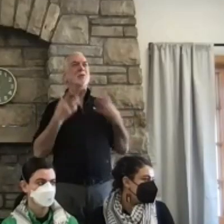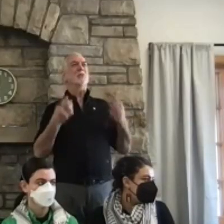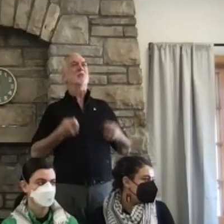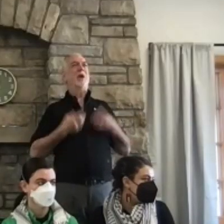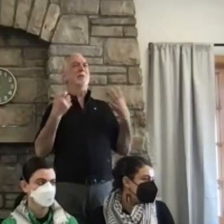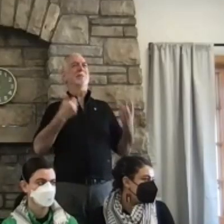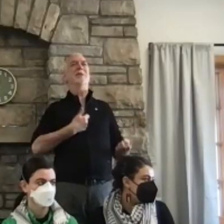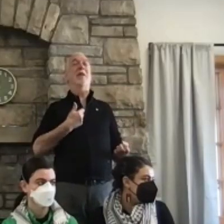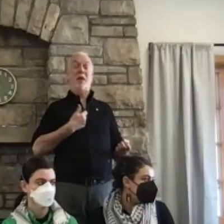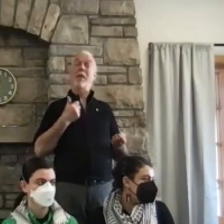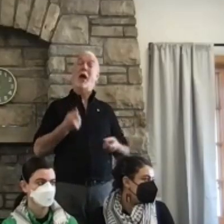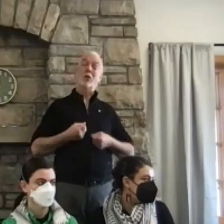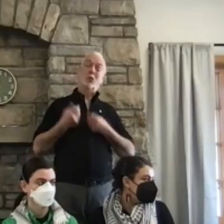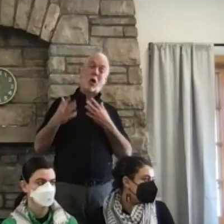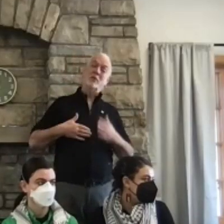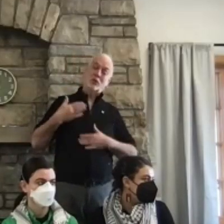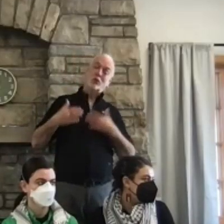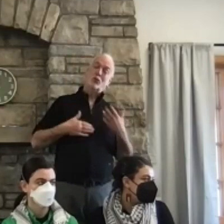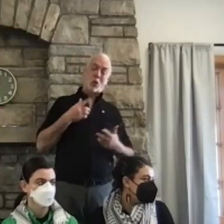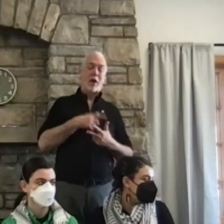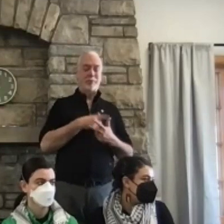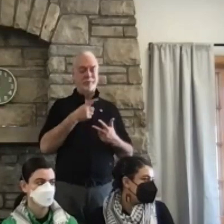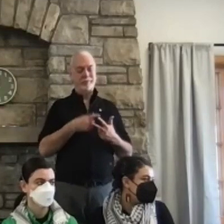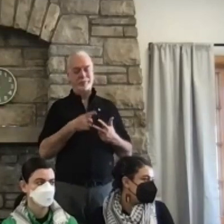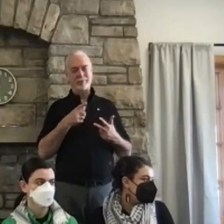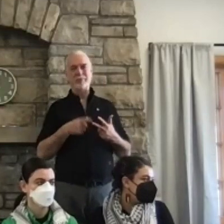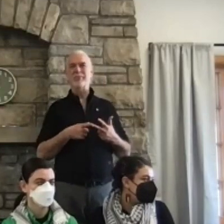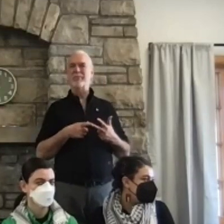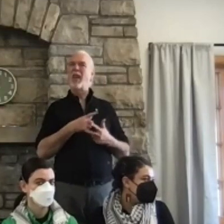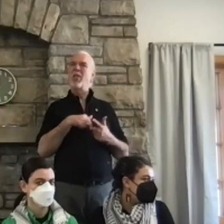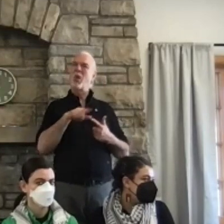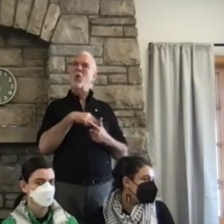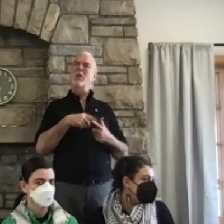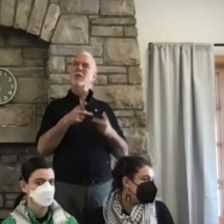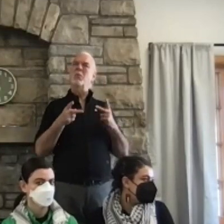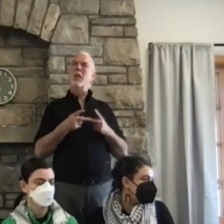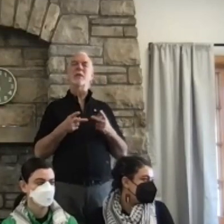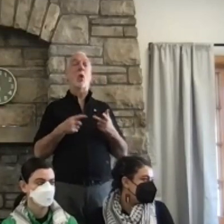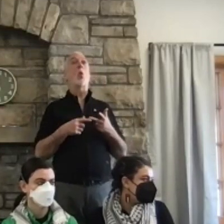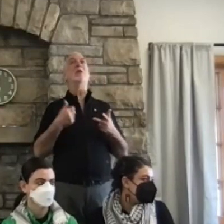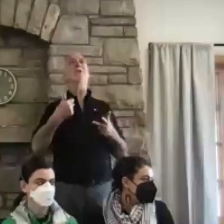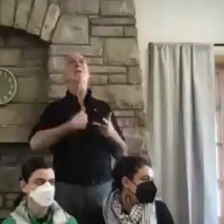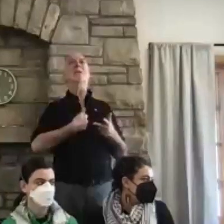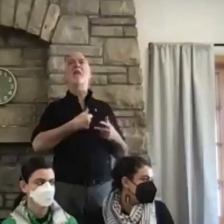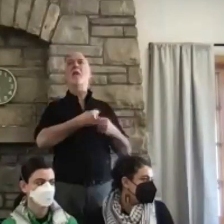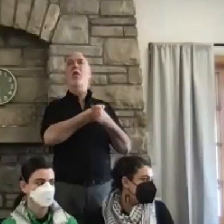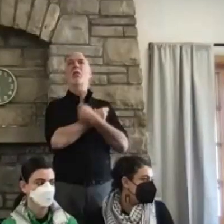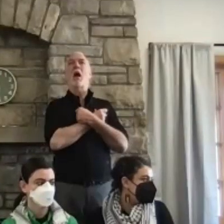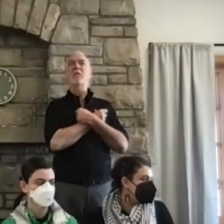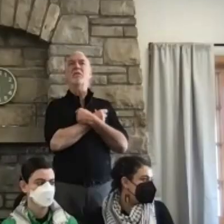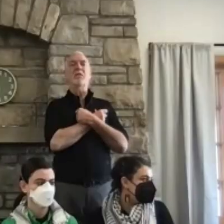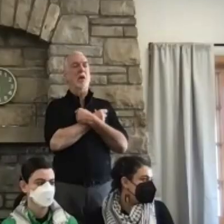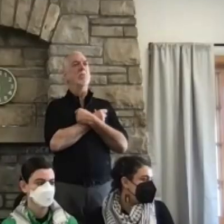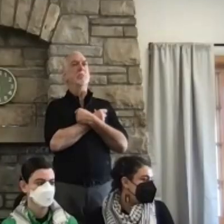joy. And just really that like self-love and